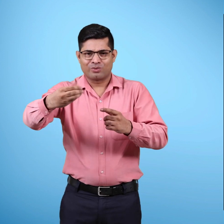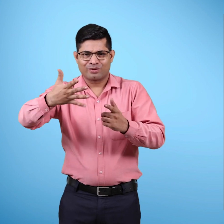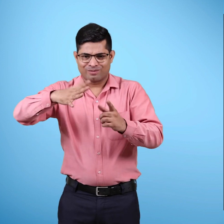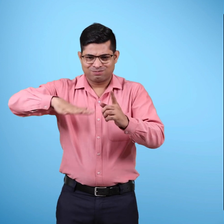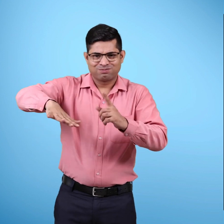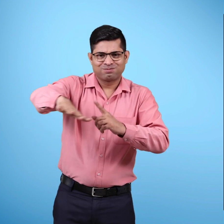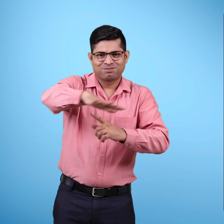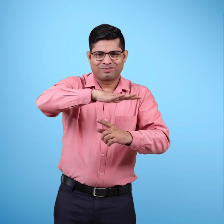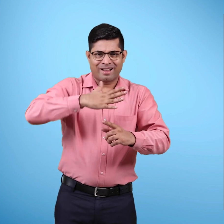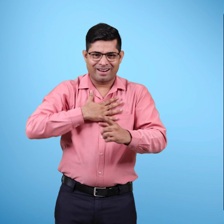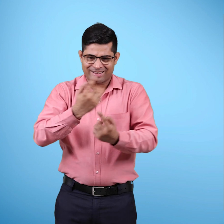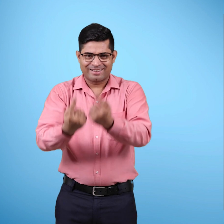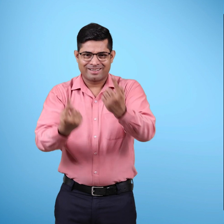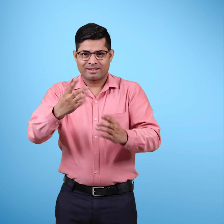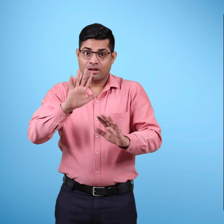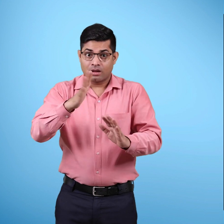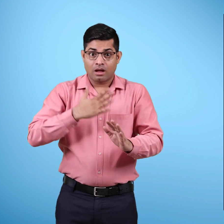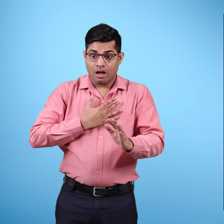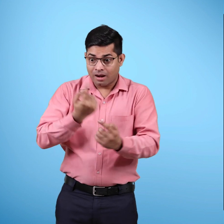Select 2 plants of the same kind